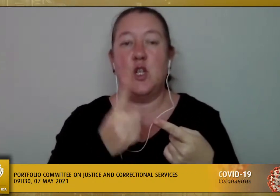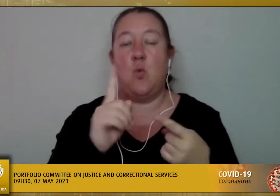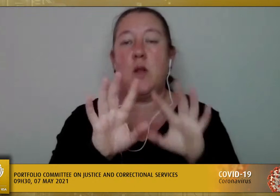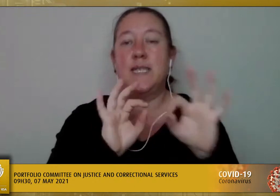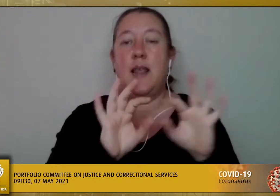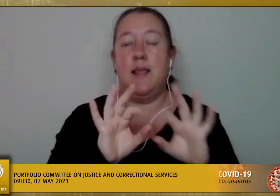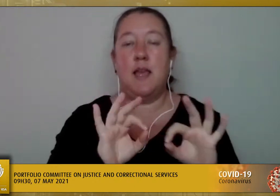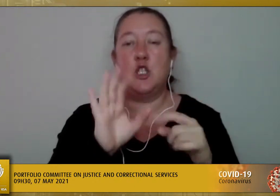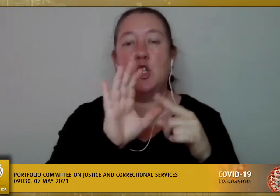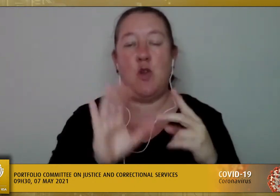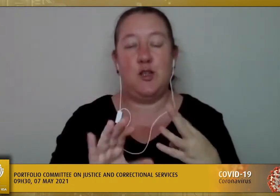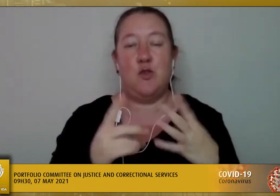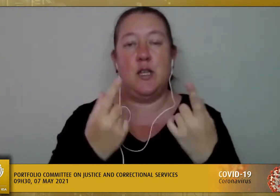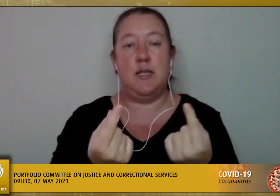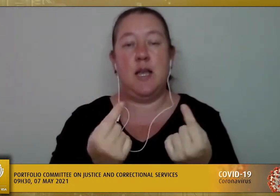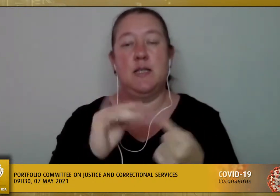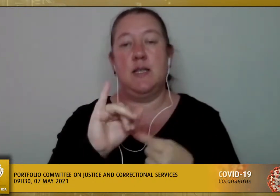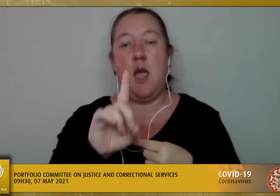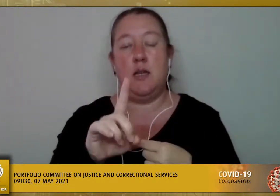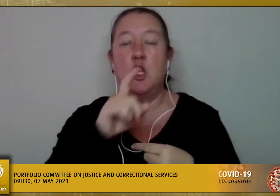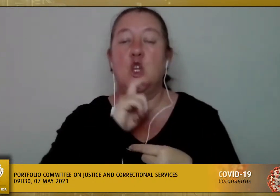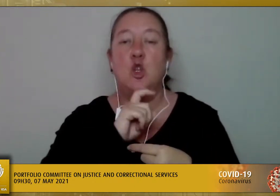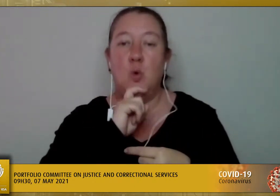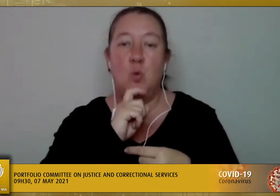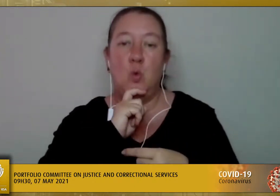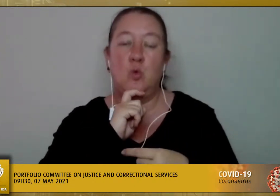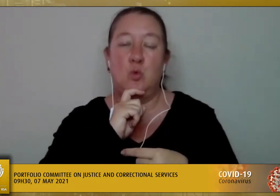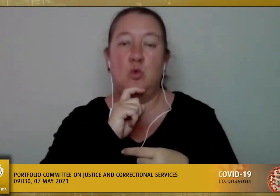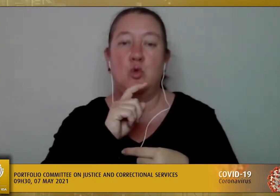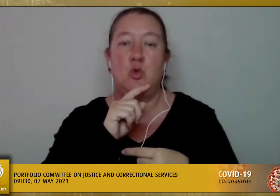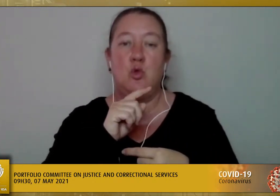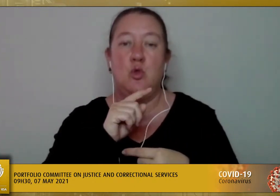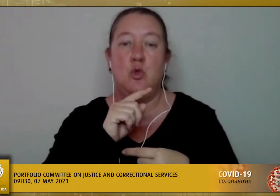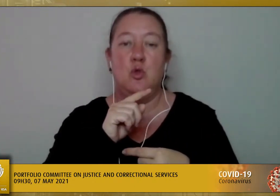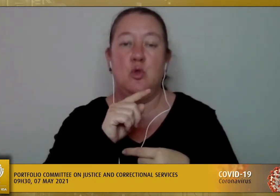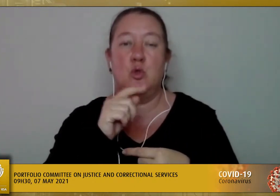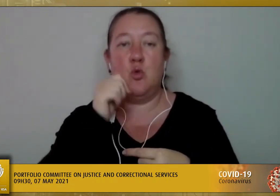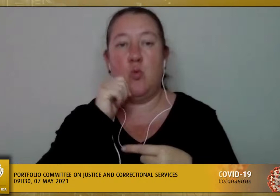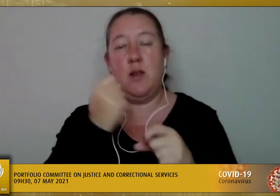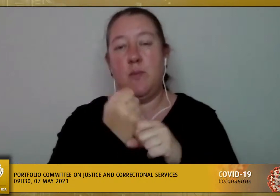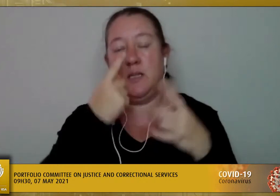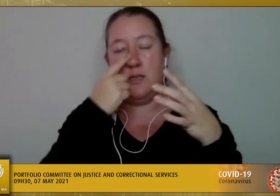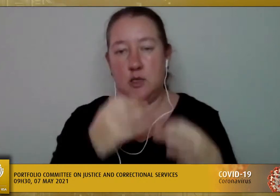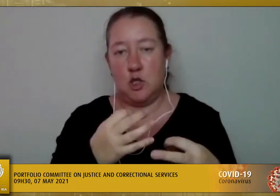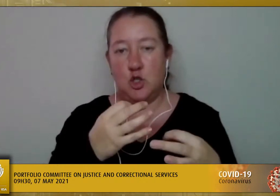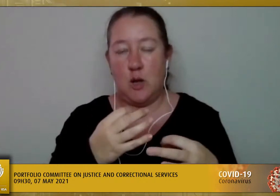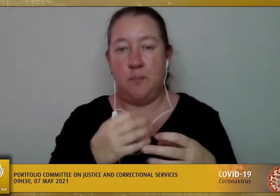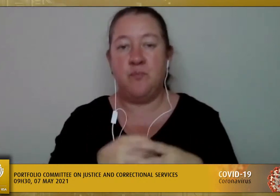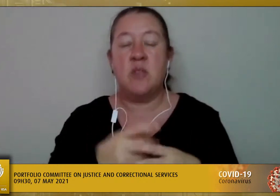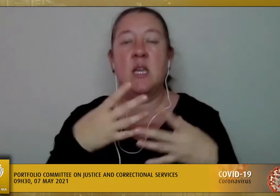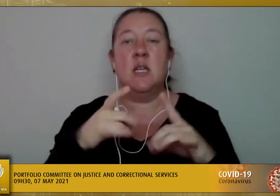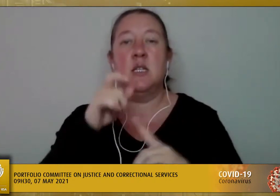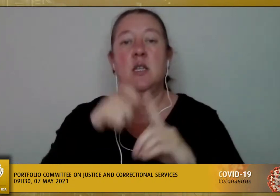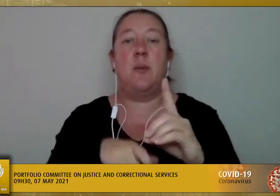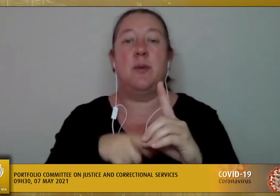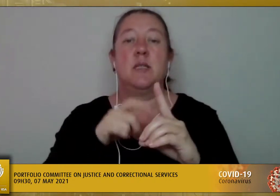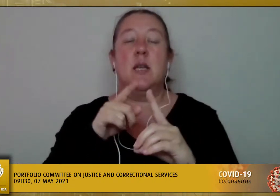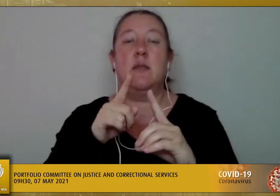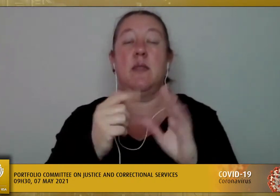criteria does the ID use to in its decision making and chairperson